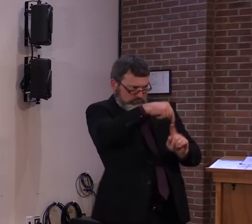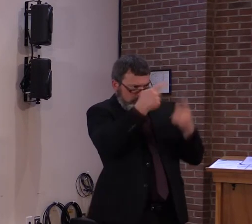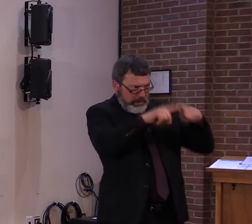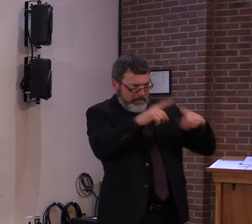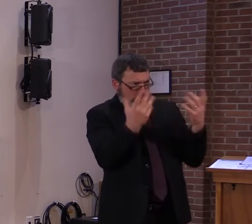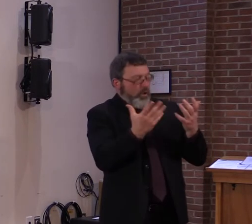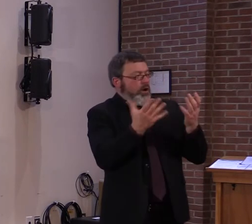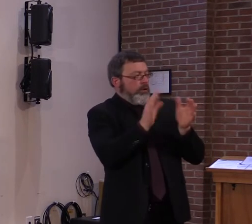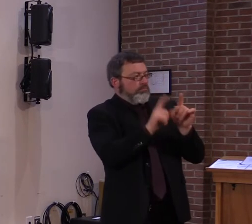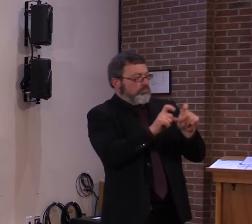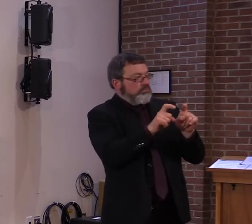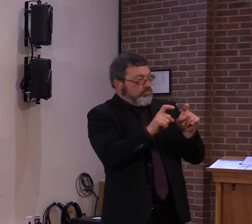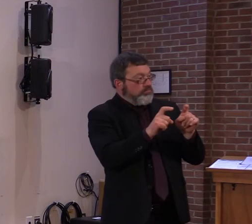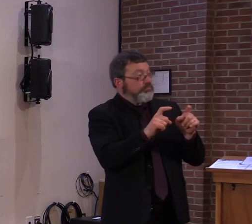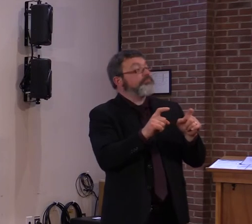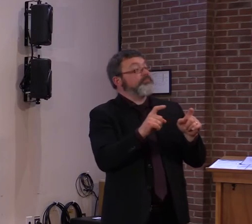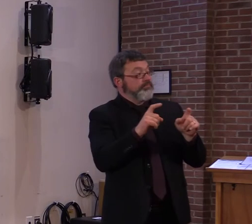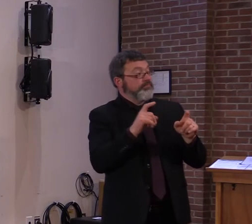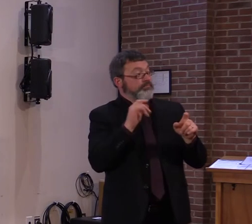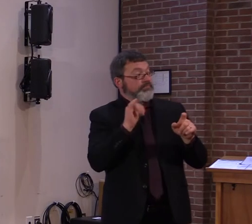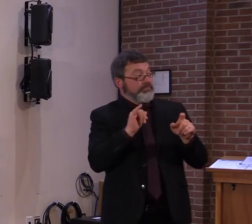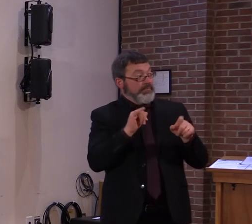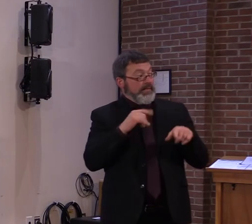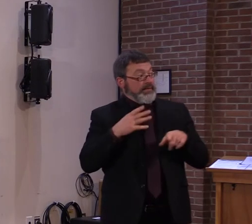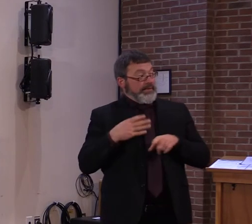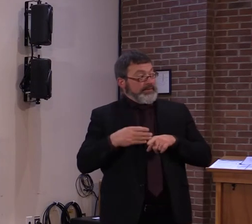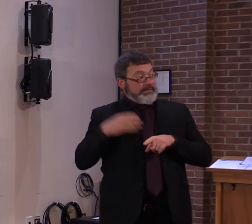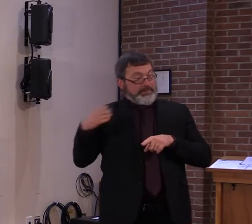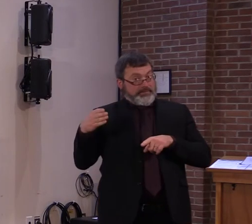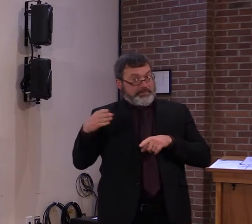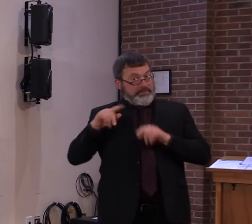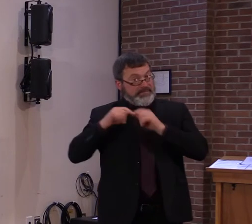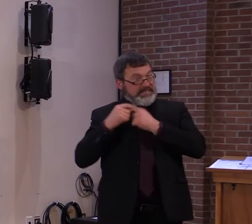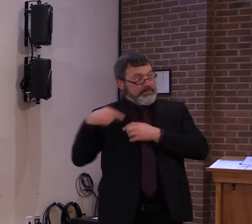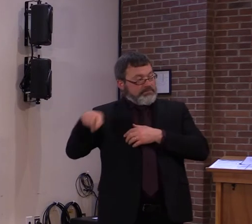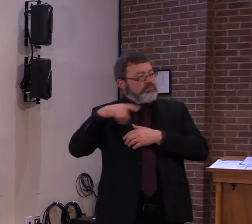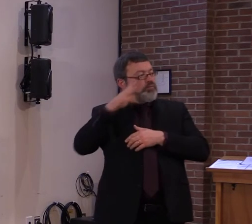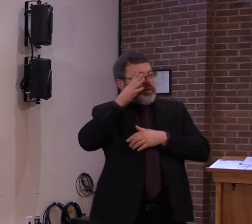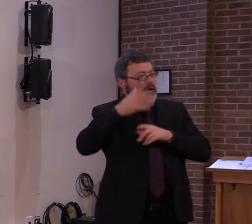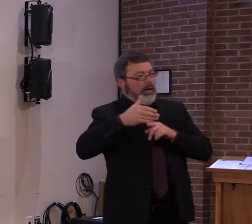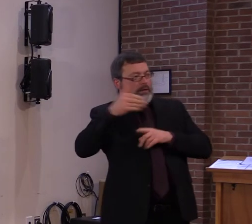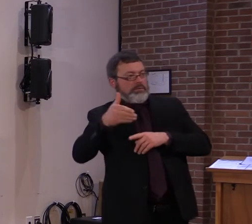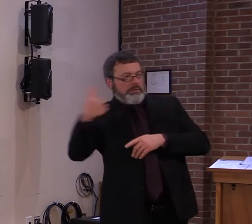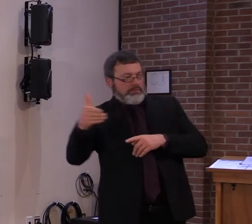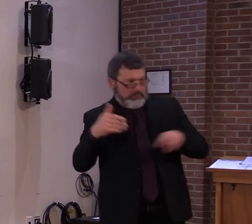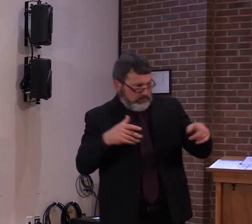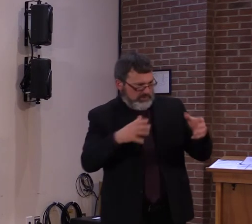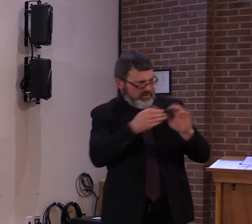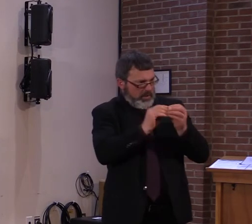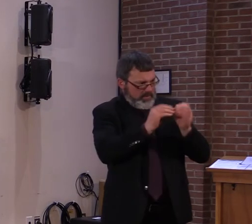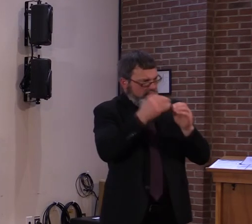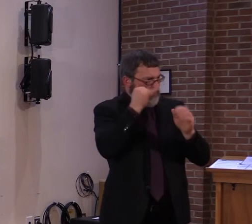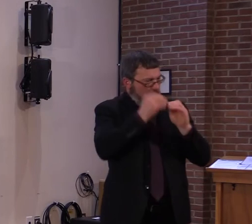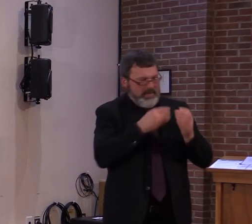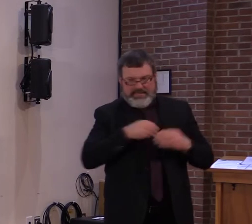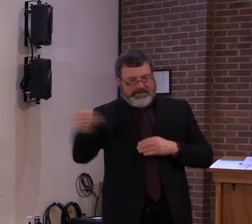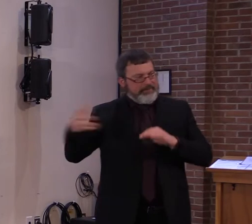will reach out to the cases that are identified as quickly as possible to get them to